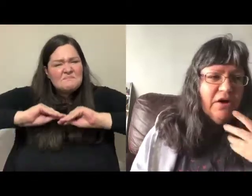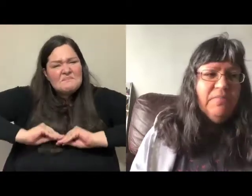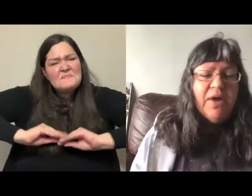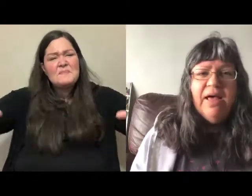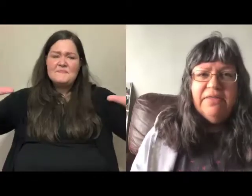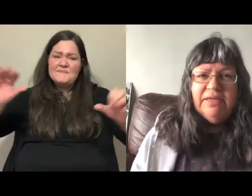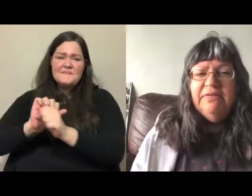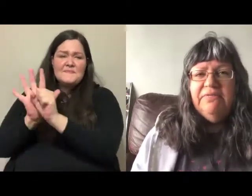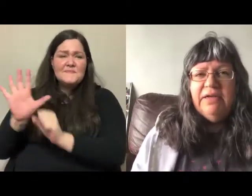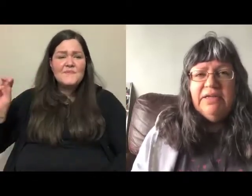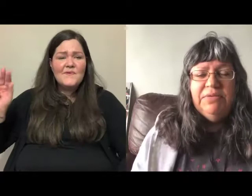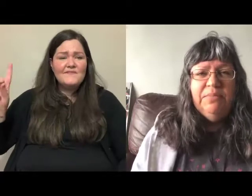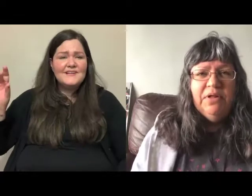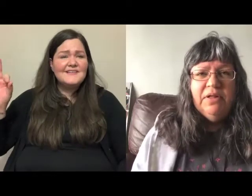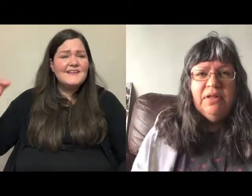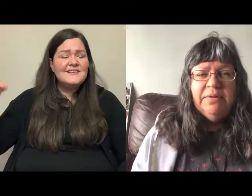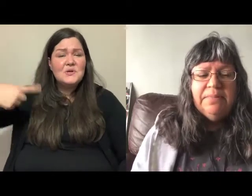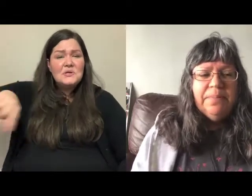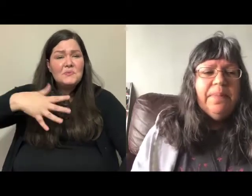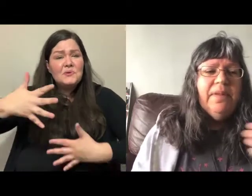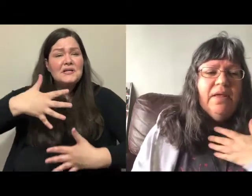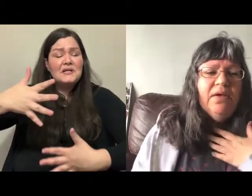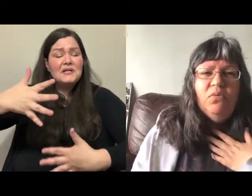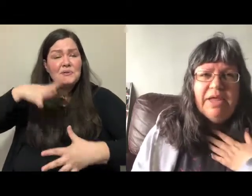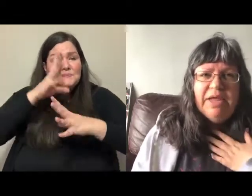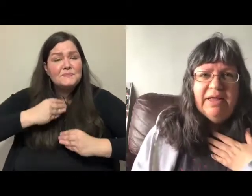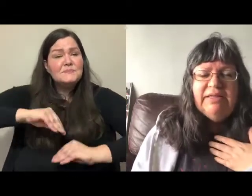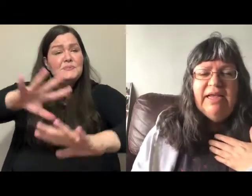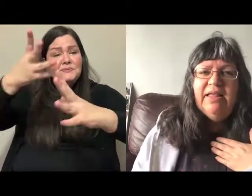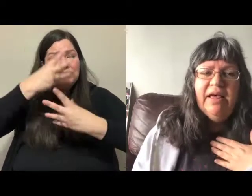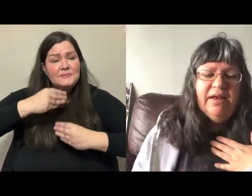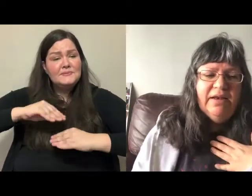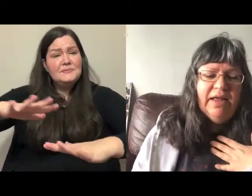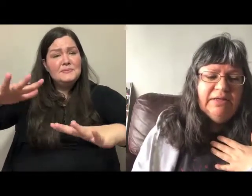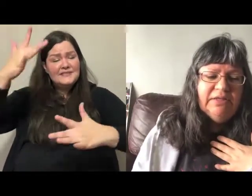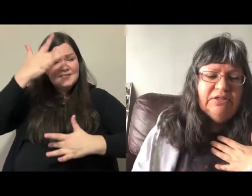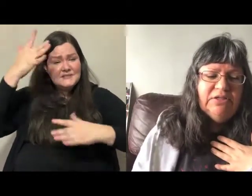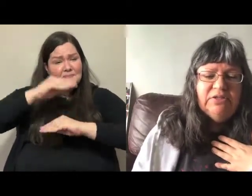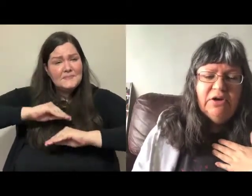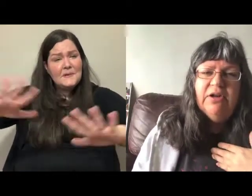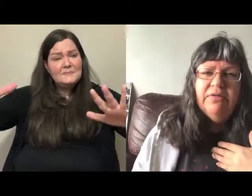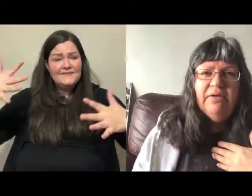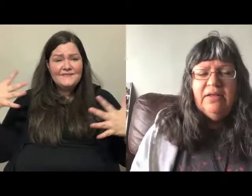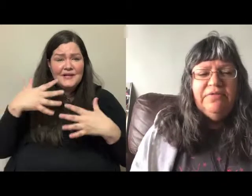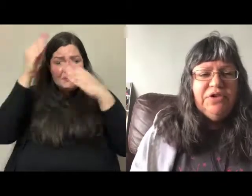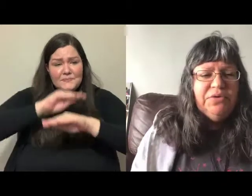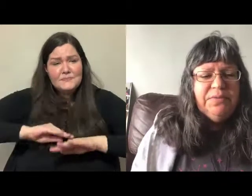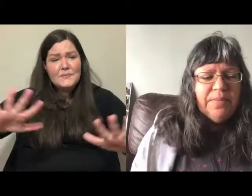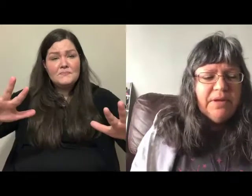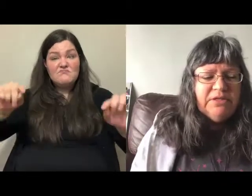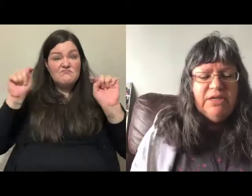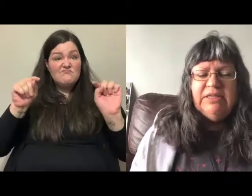literally our breath infecting people, we can take that and turn it around. If